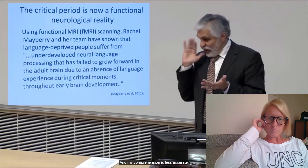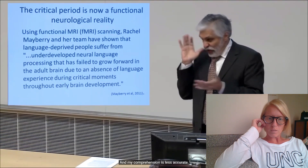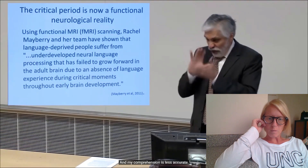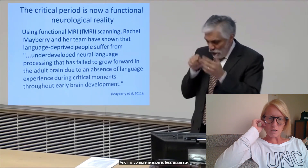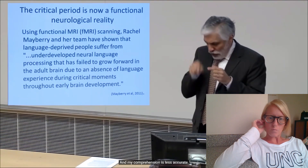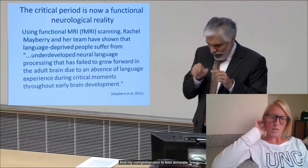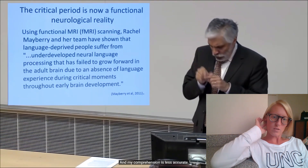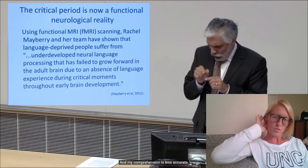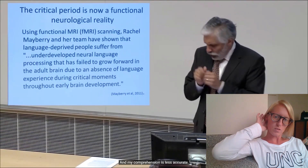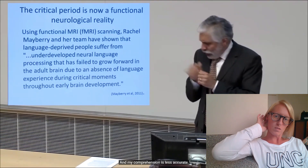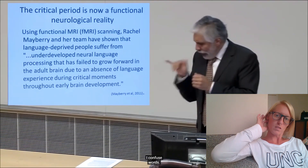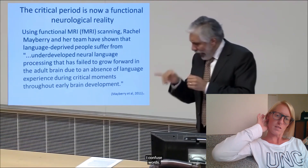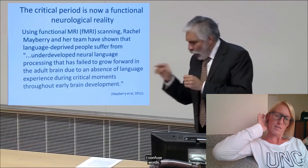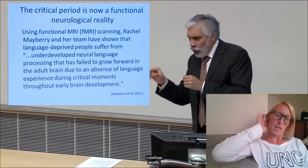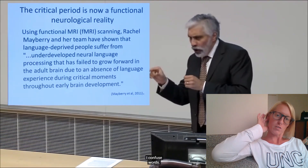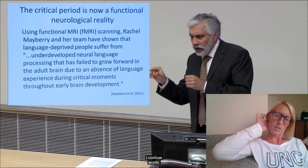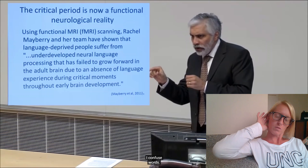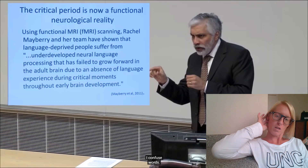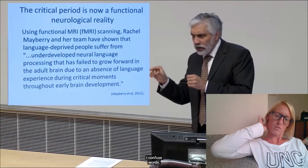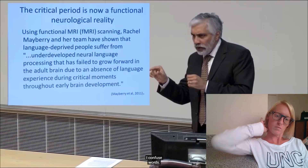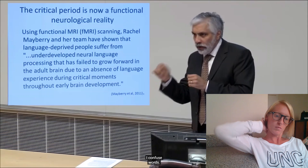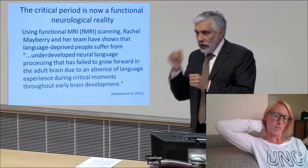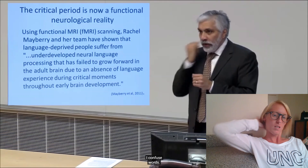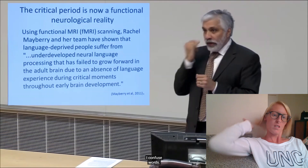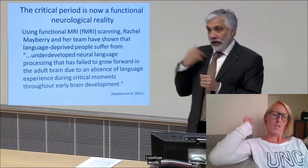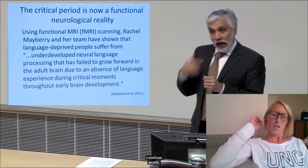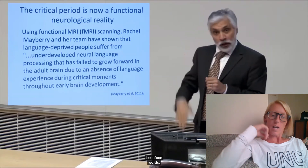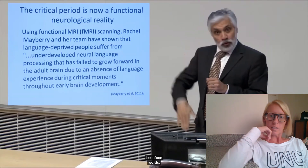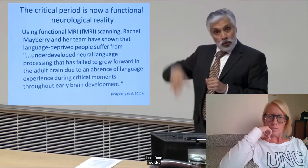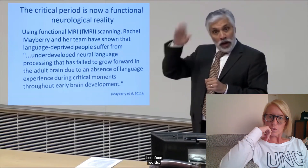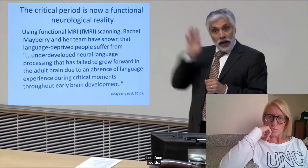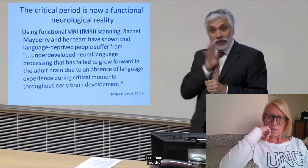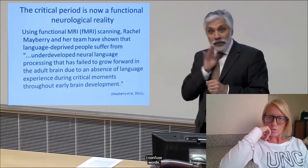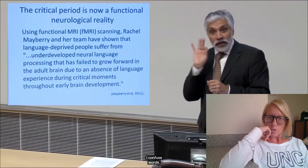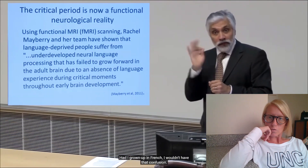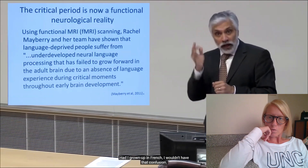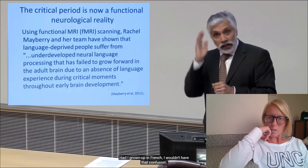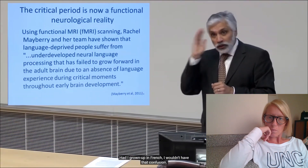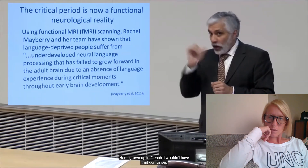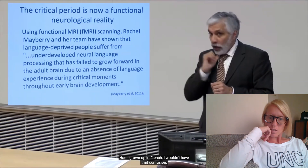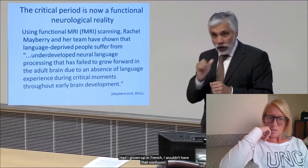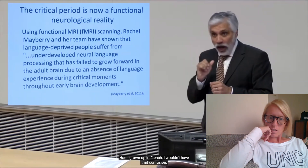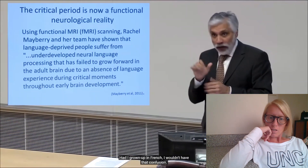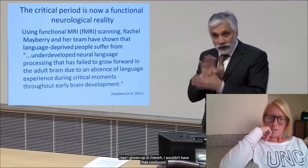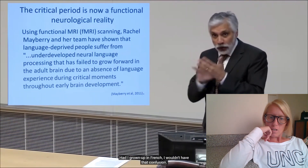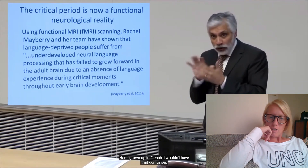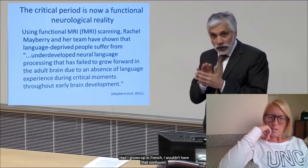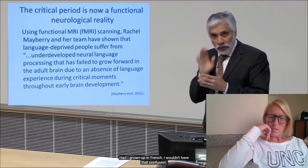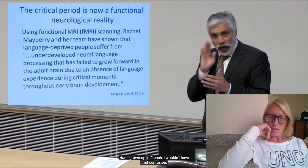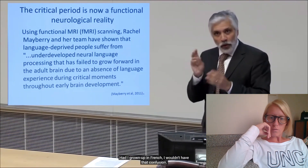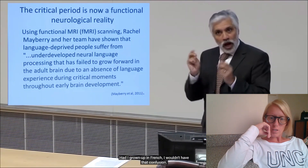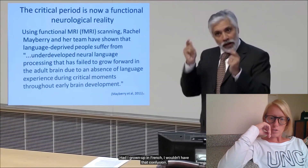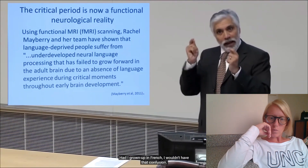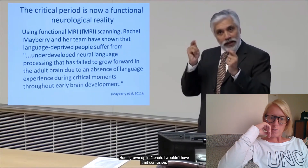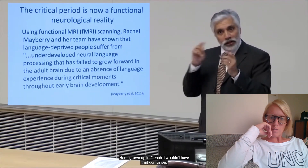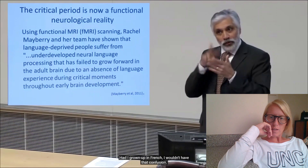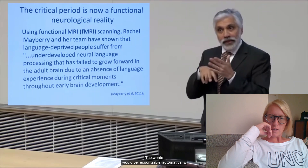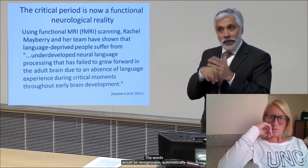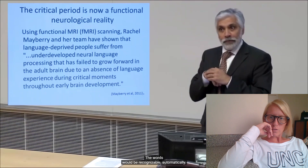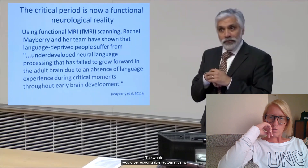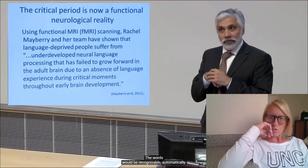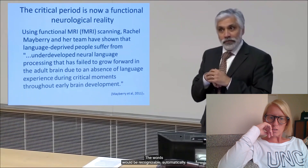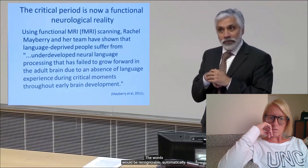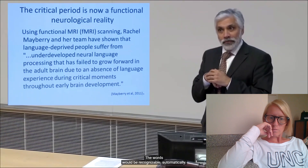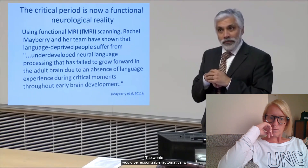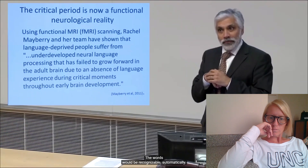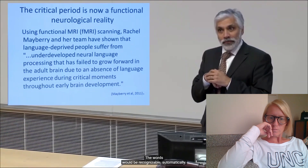less accurate. I confuse words. If had I grown up in French, I wouldn't have that confusion. The